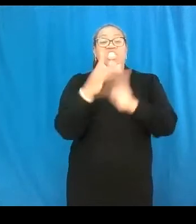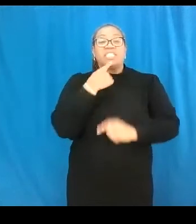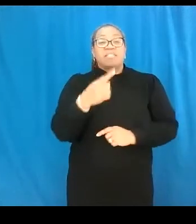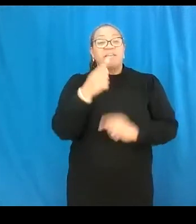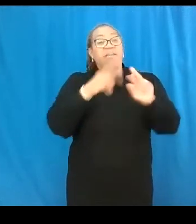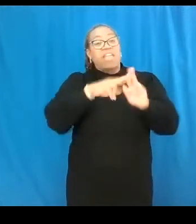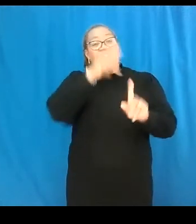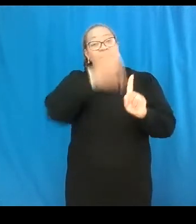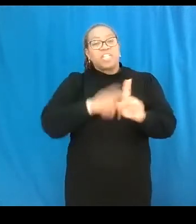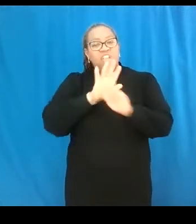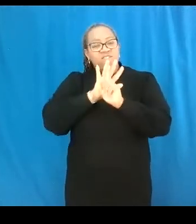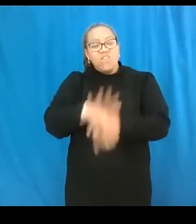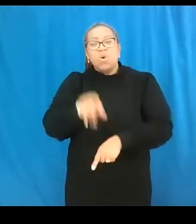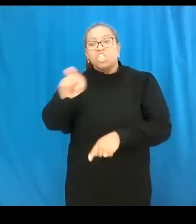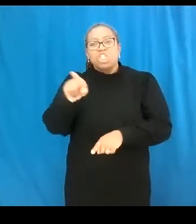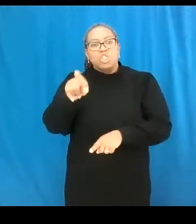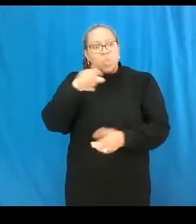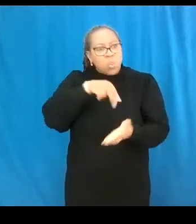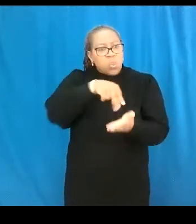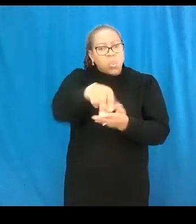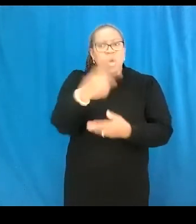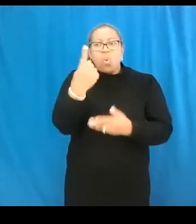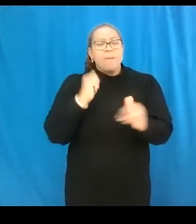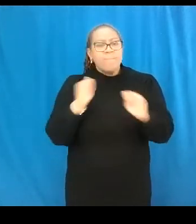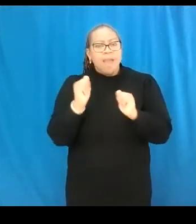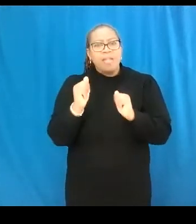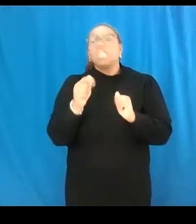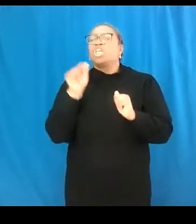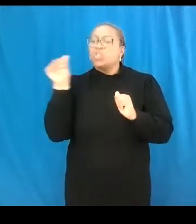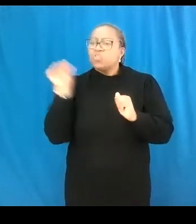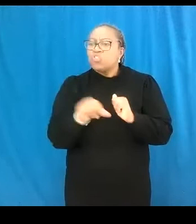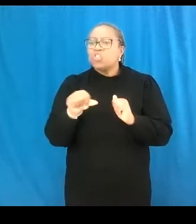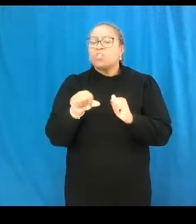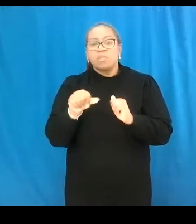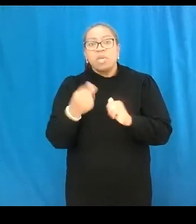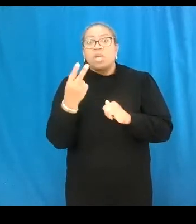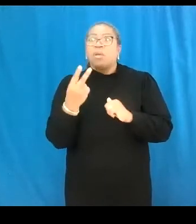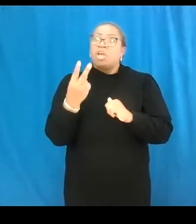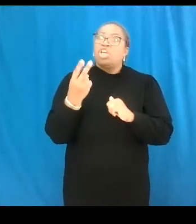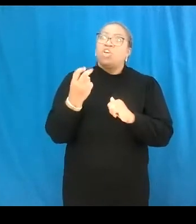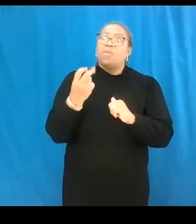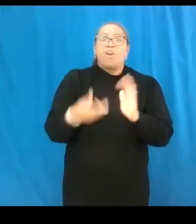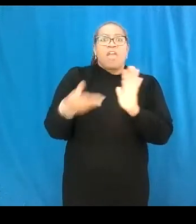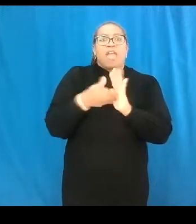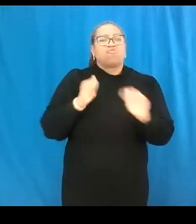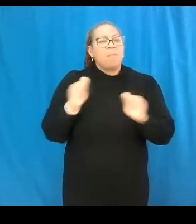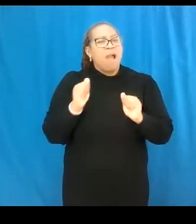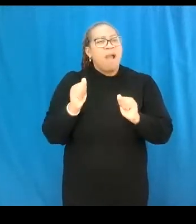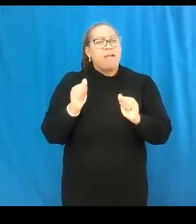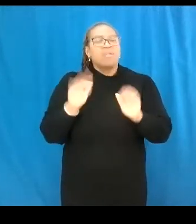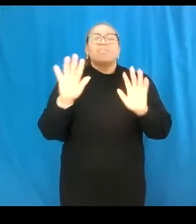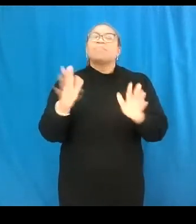go 1 mile, go with them 2 miles. And this imagery is more in a work